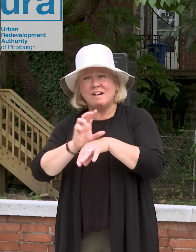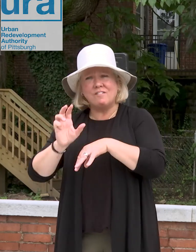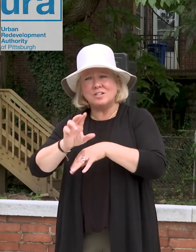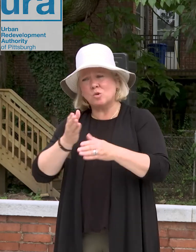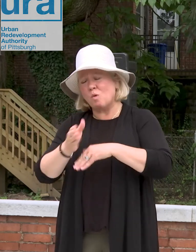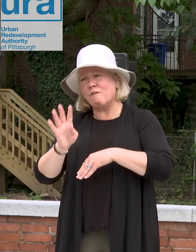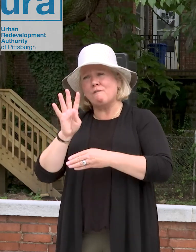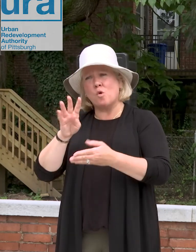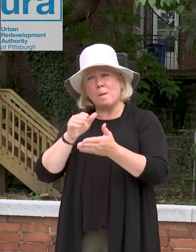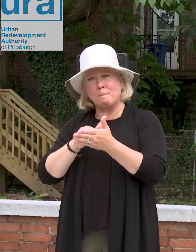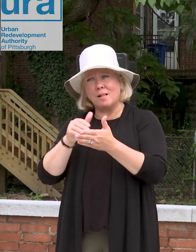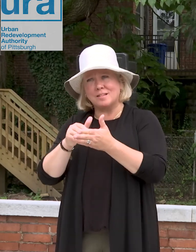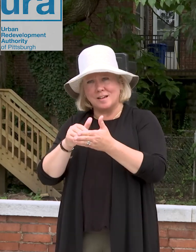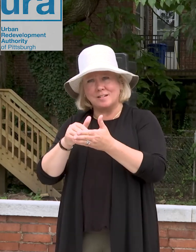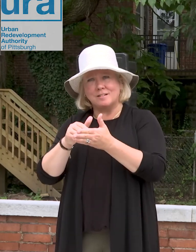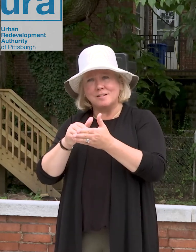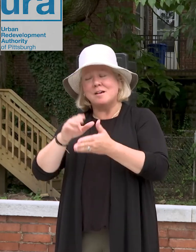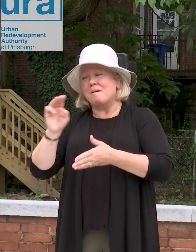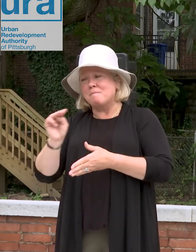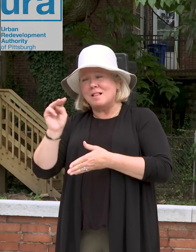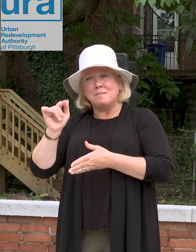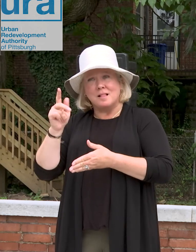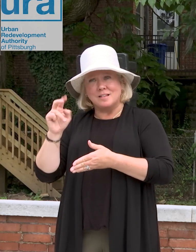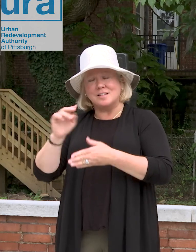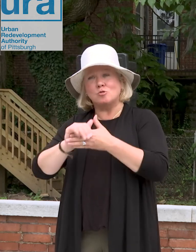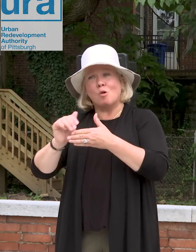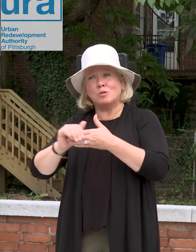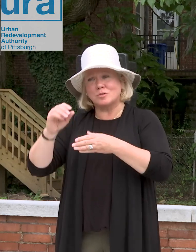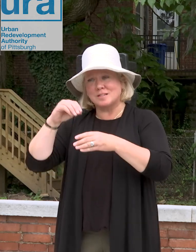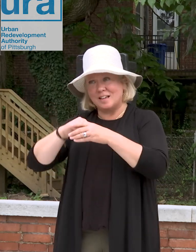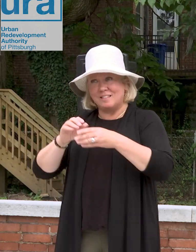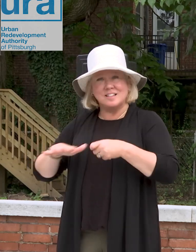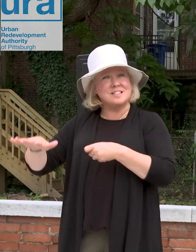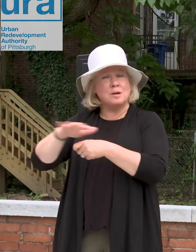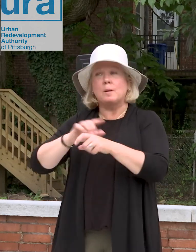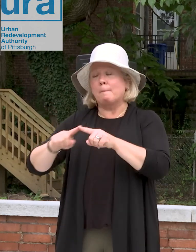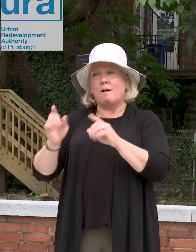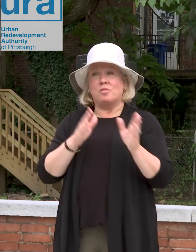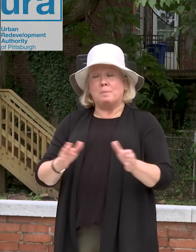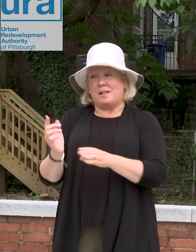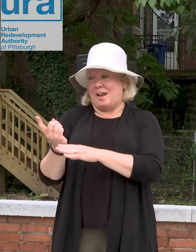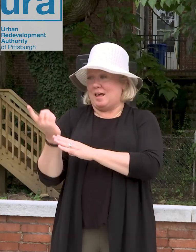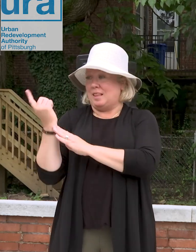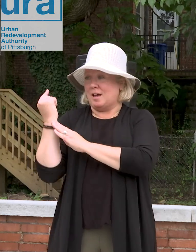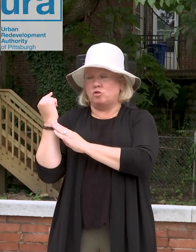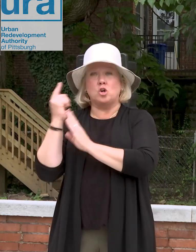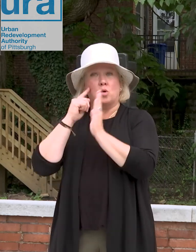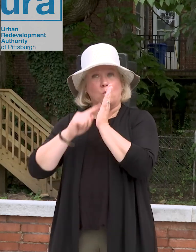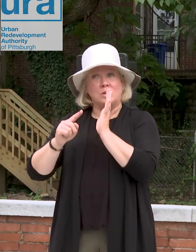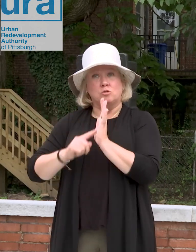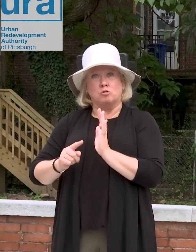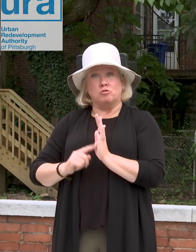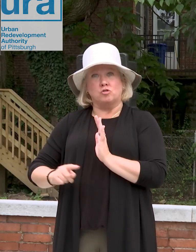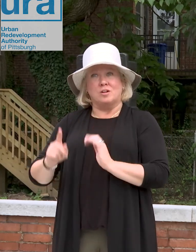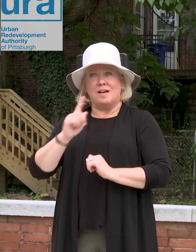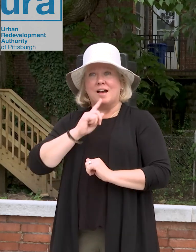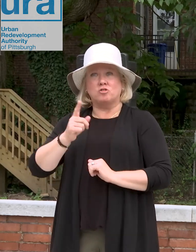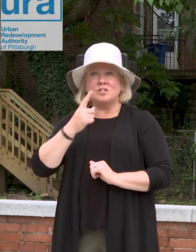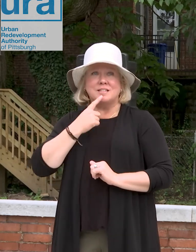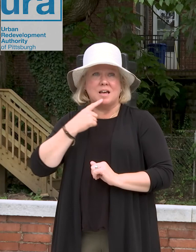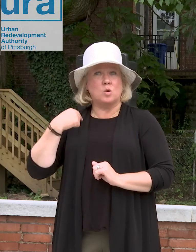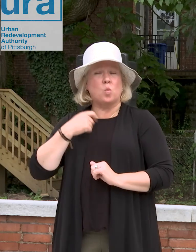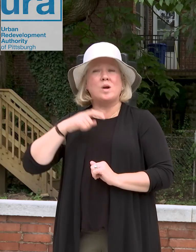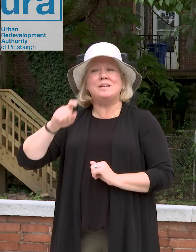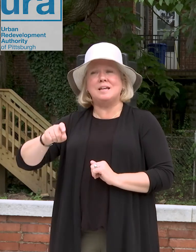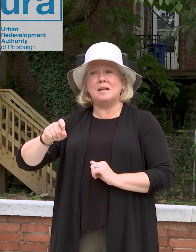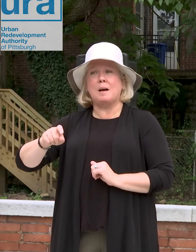million into this neighborhood. But the plan that was done last year, research, actually said we needed a minimum